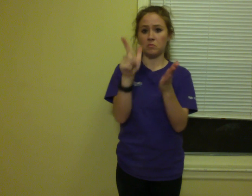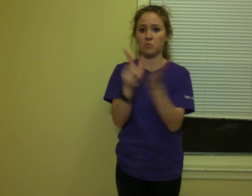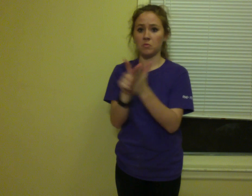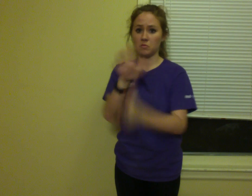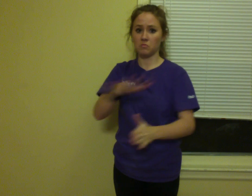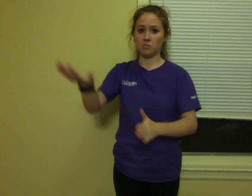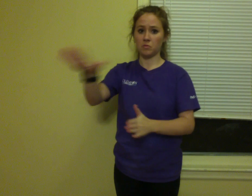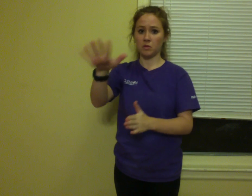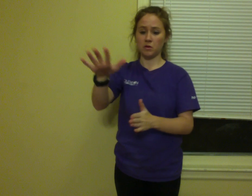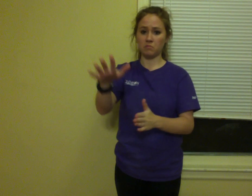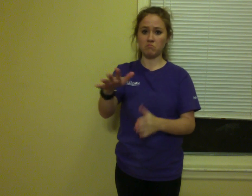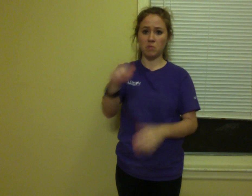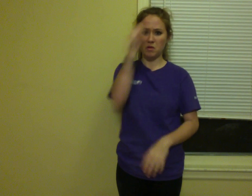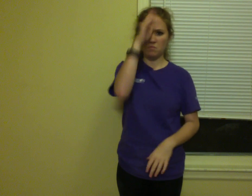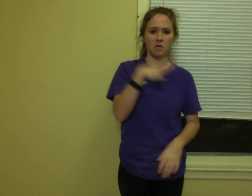men from the stores,